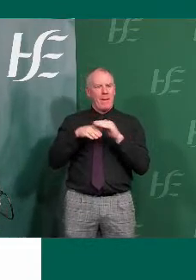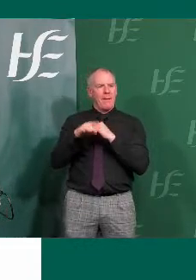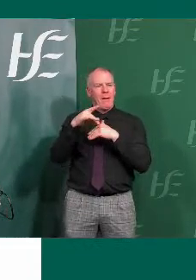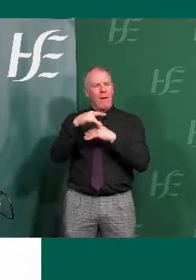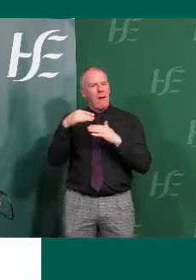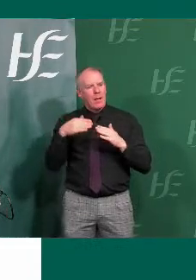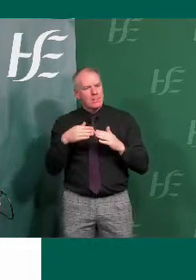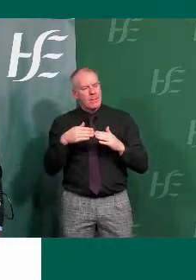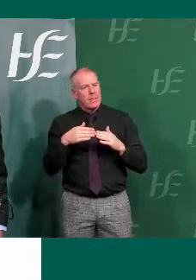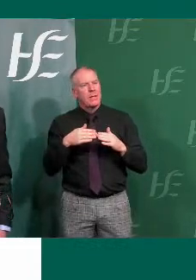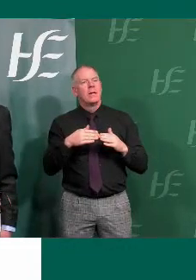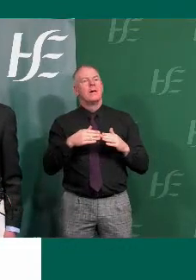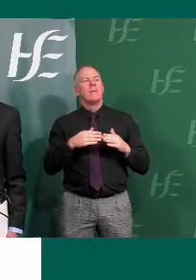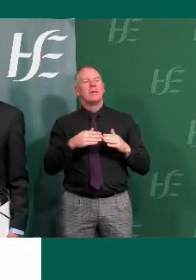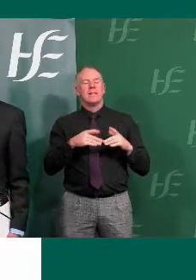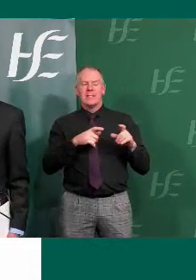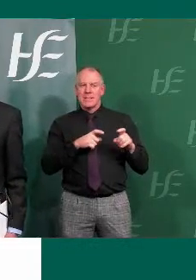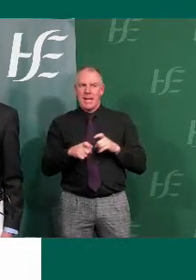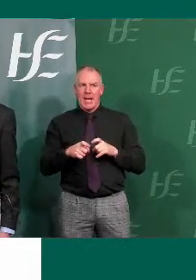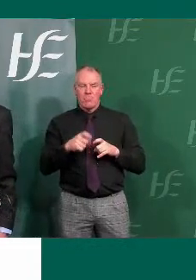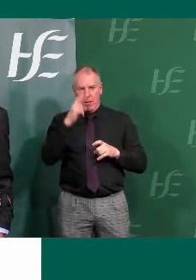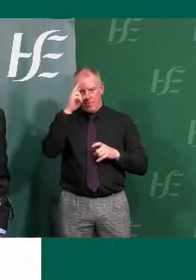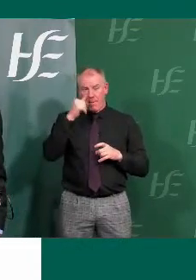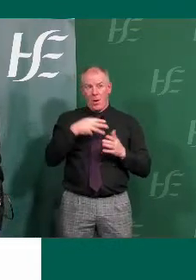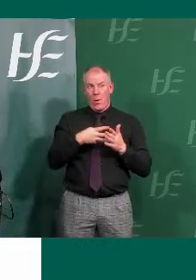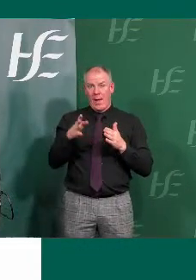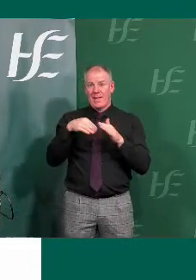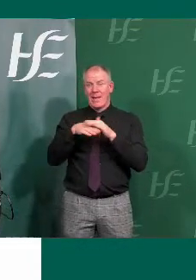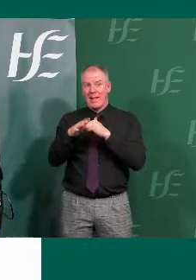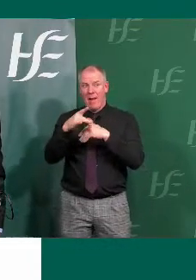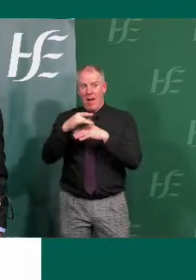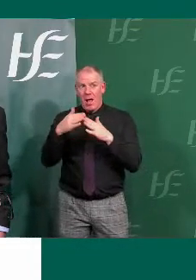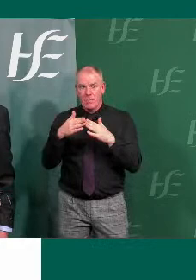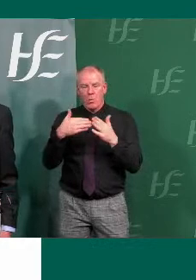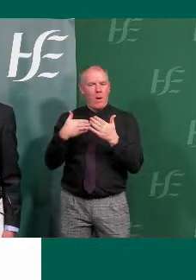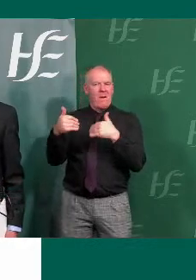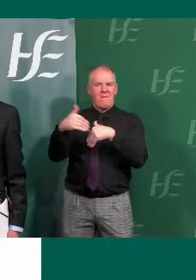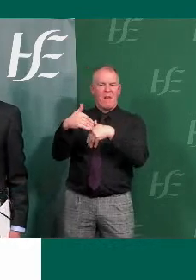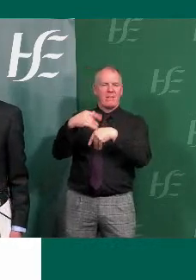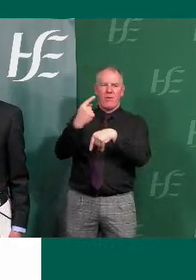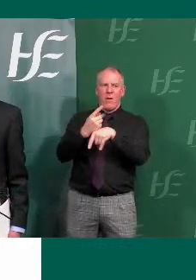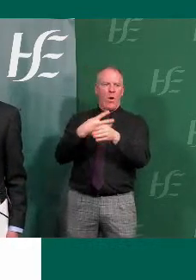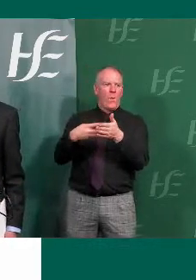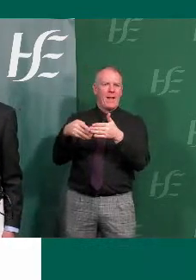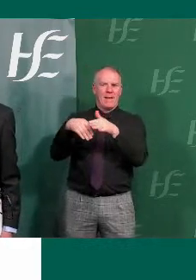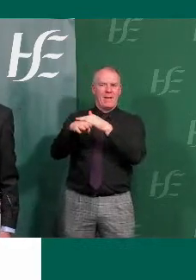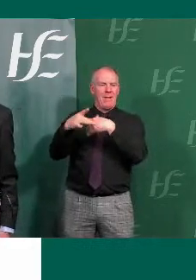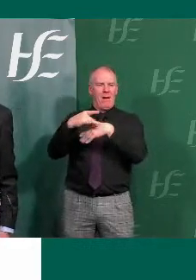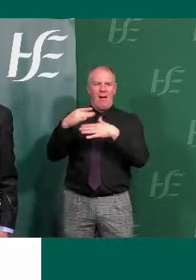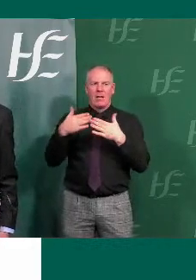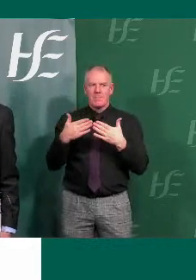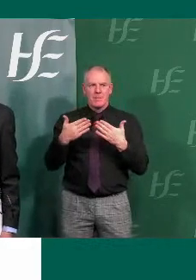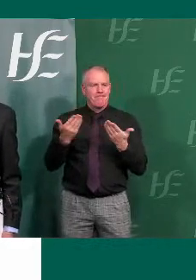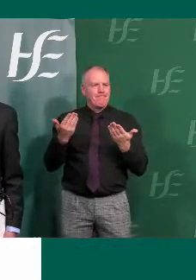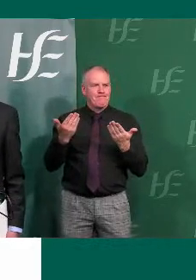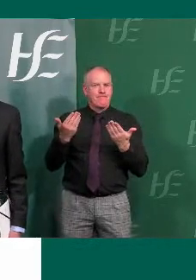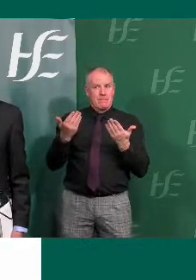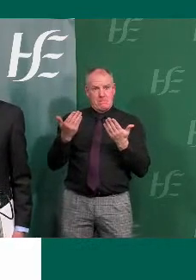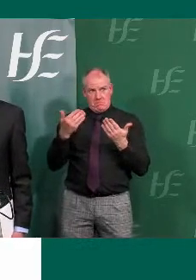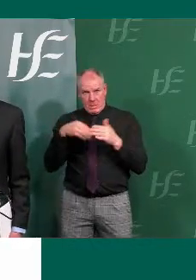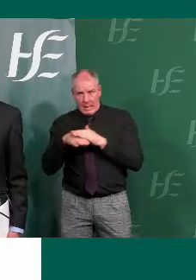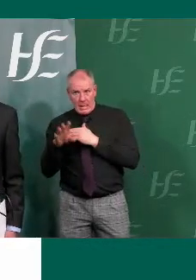as such too early to say that once hospitalised, what impact will it have on hospitalised people? Are there any at a reduced chance of admission to